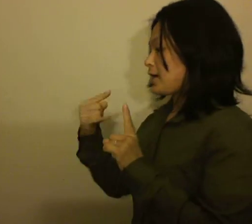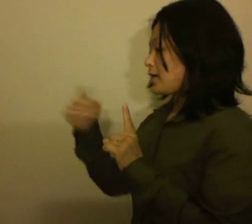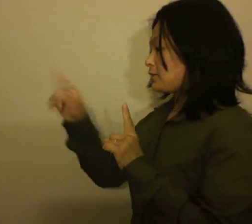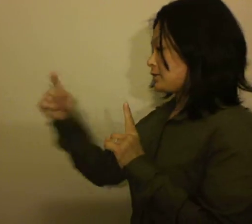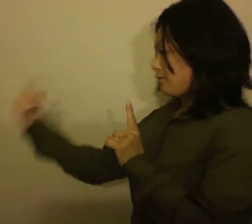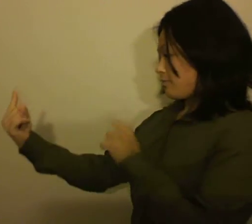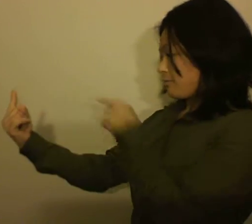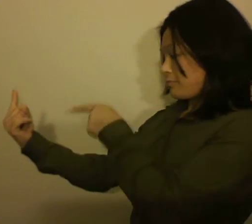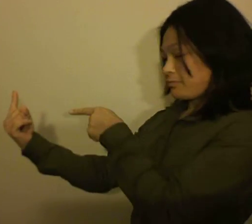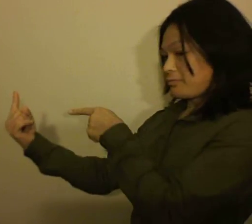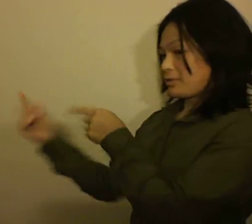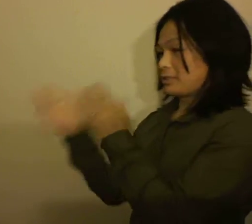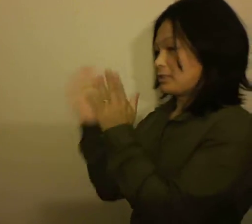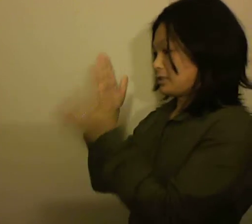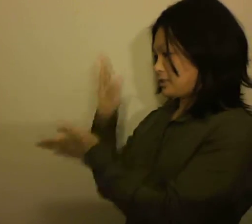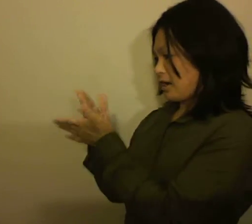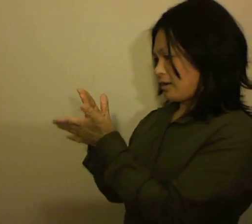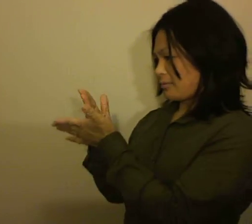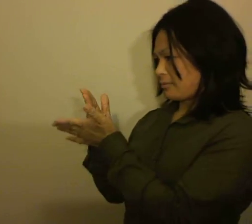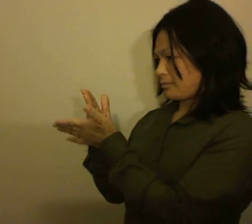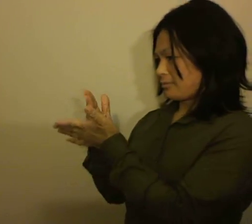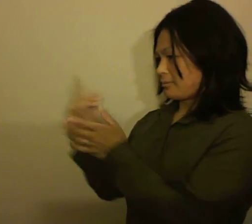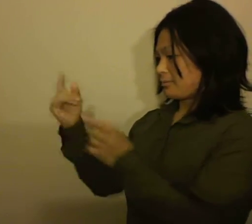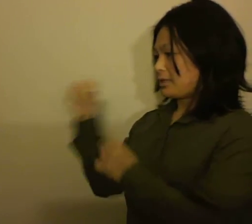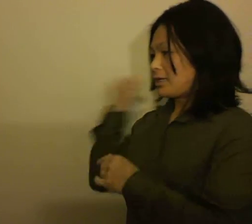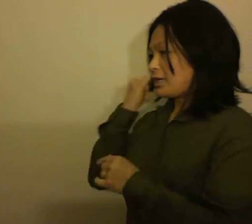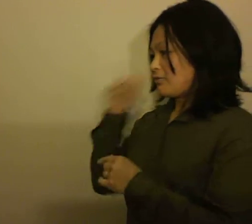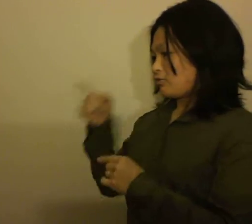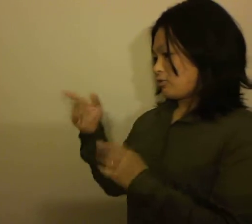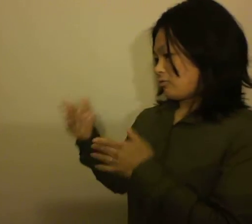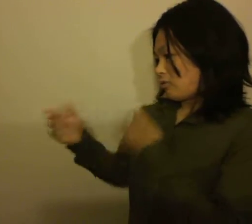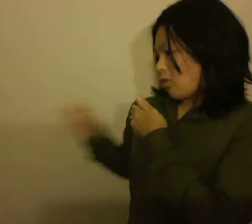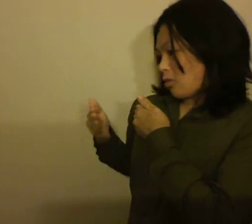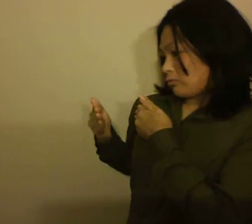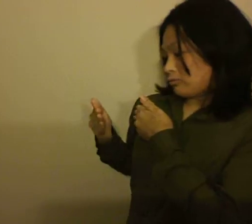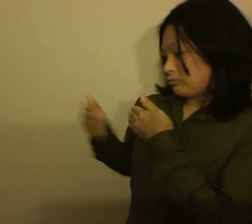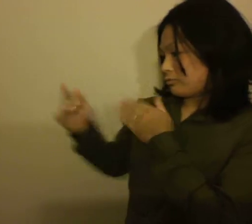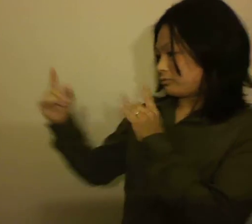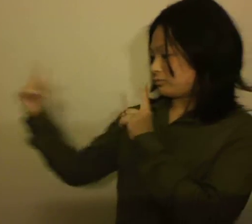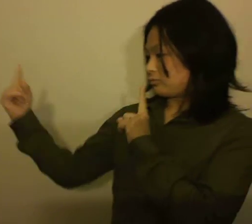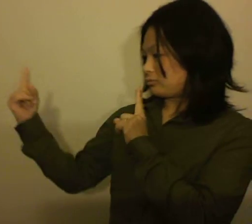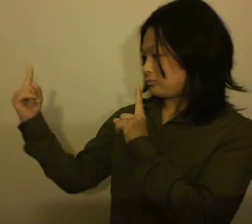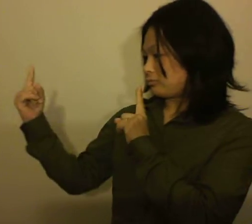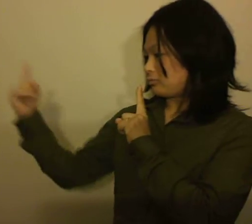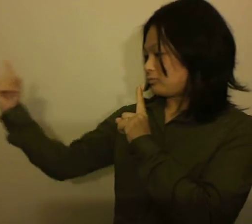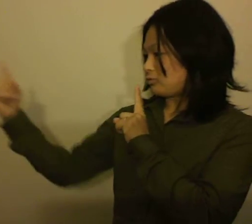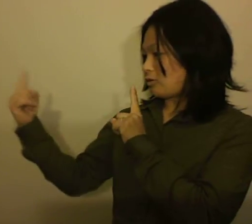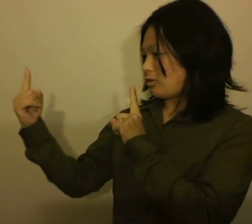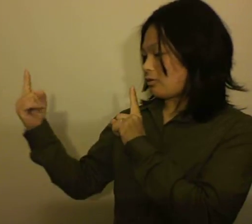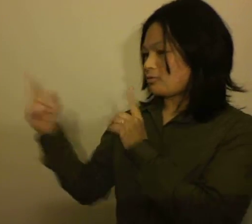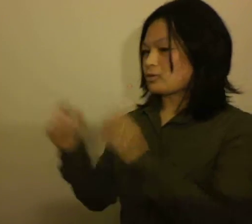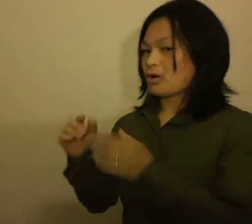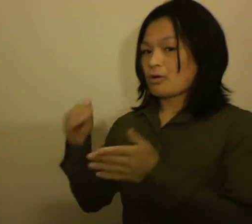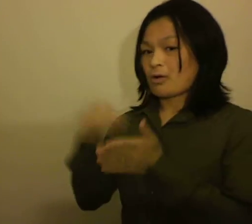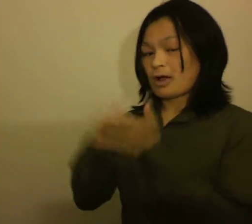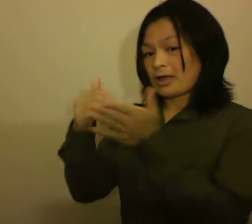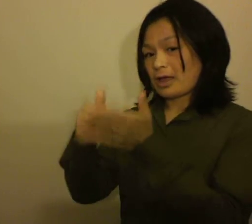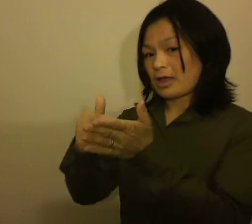the partner walking towards them is too close. Now repeat this process with the other group walking towards